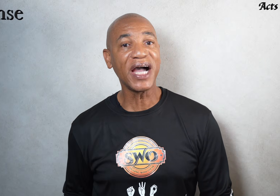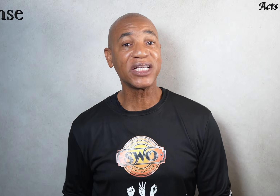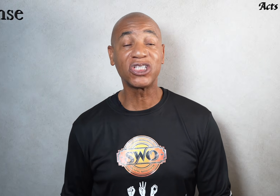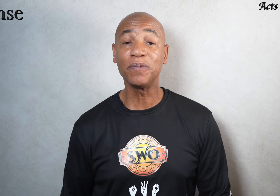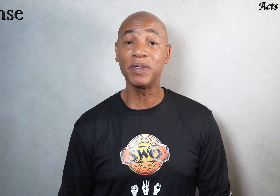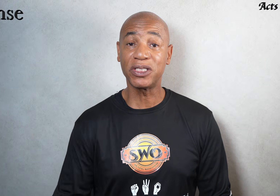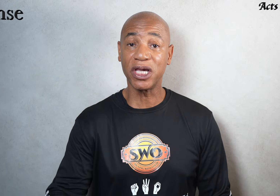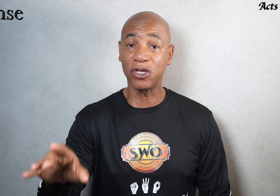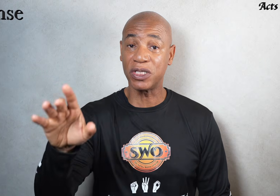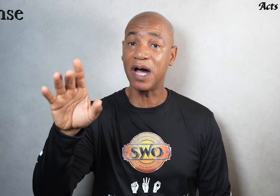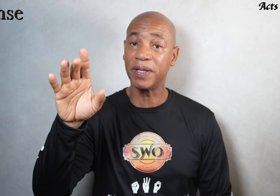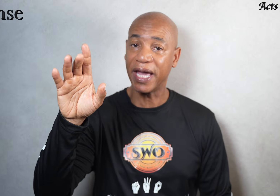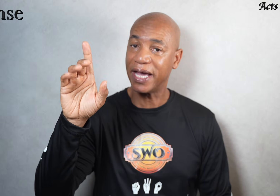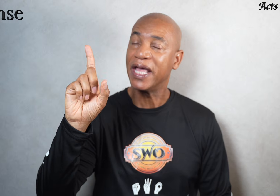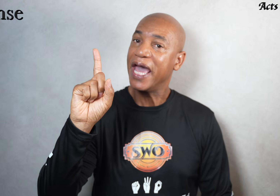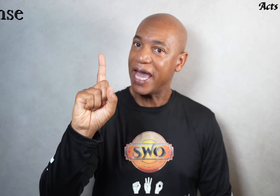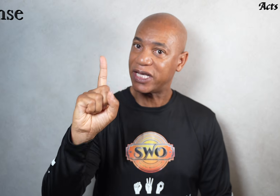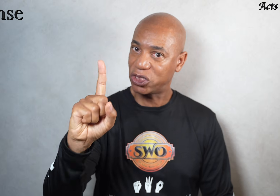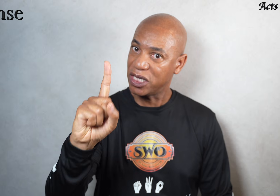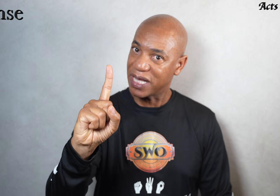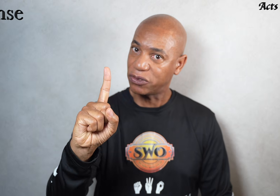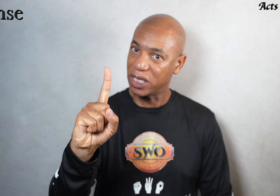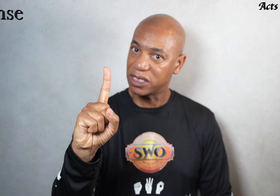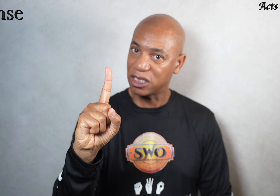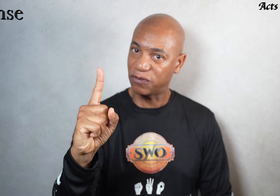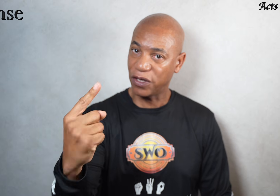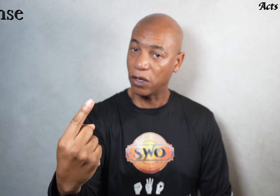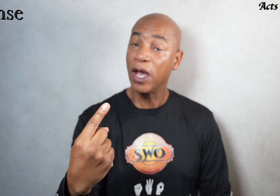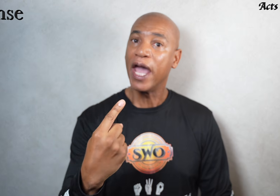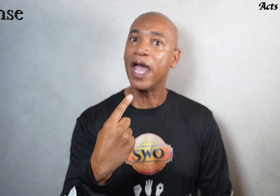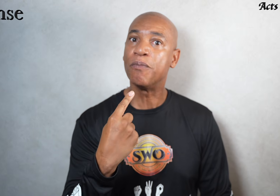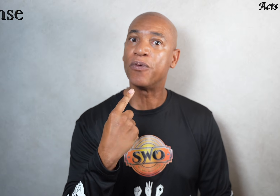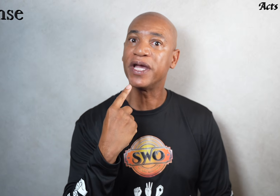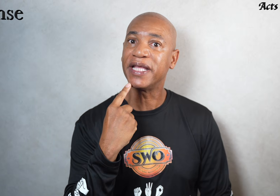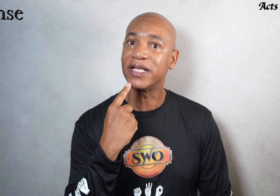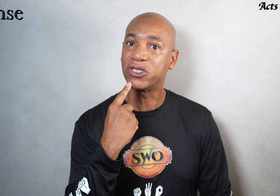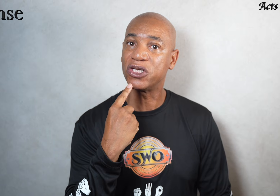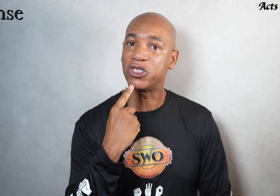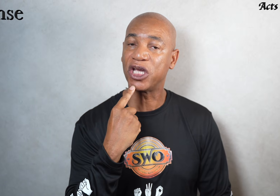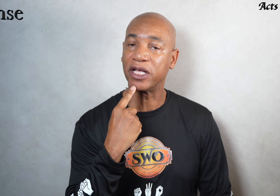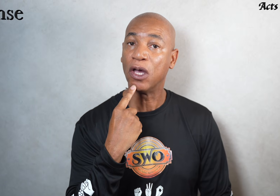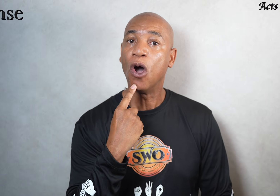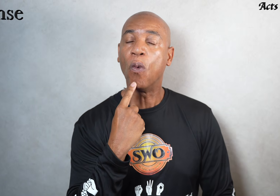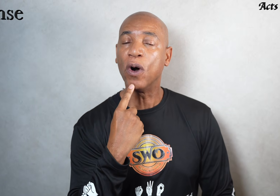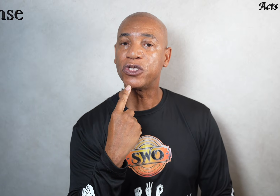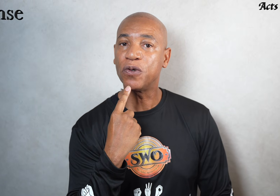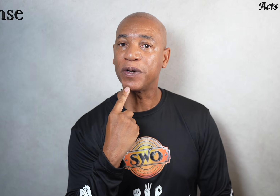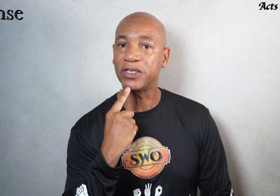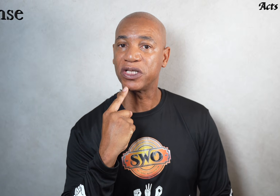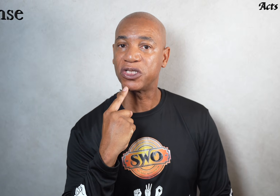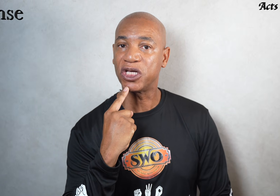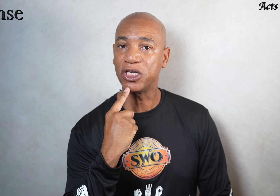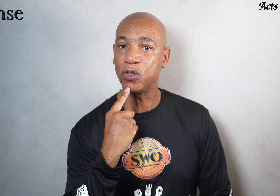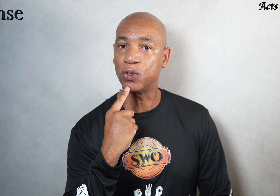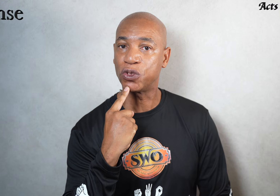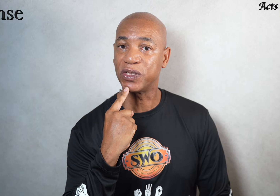this, simply take your dominant hand, extend out the index finger, and bring that to the chin. Once you bring it to the chin, you will twist